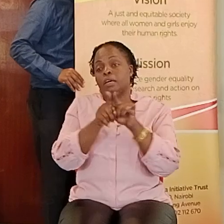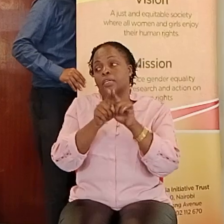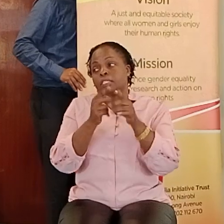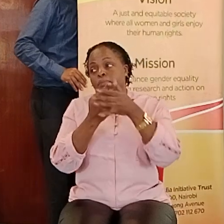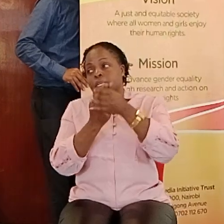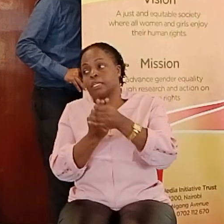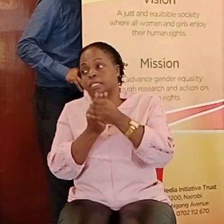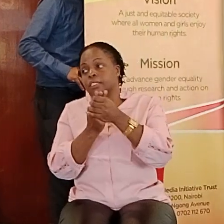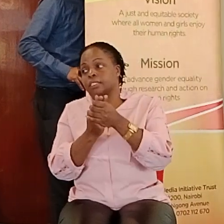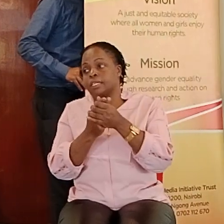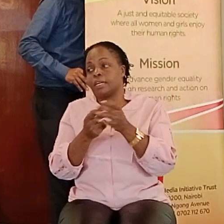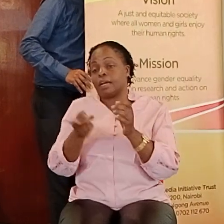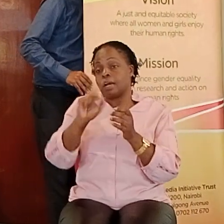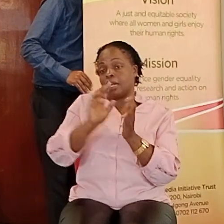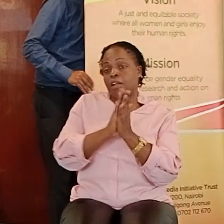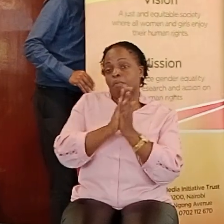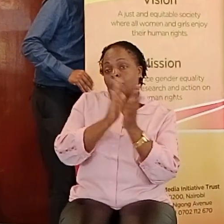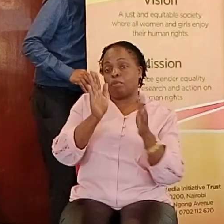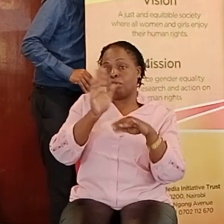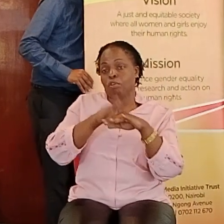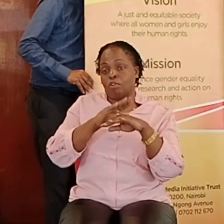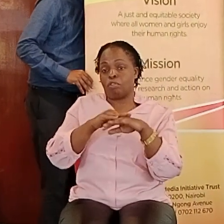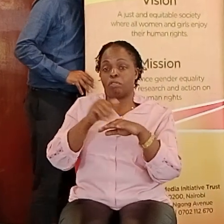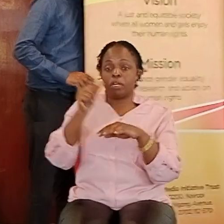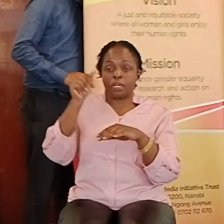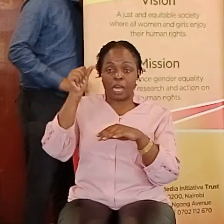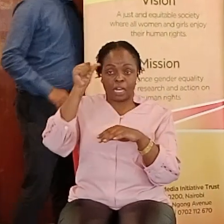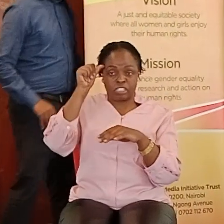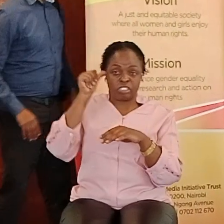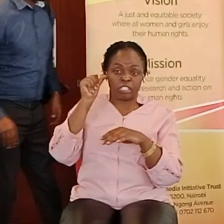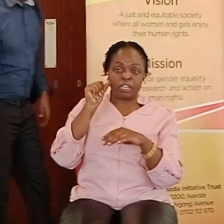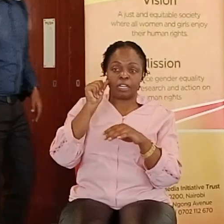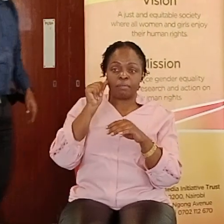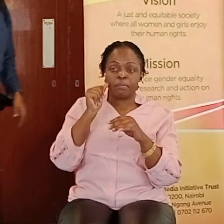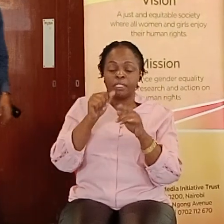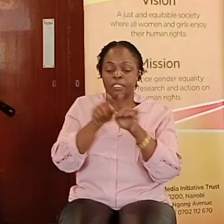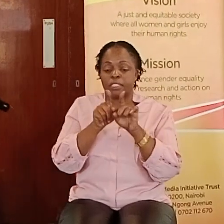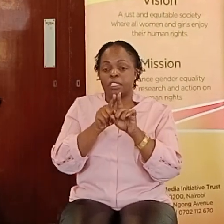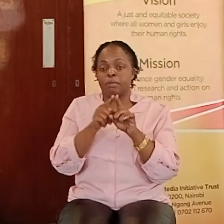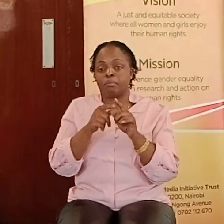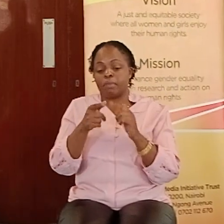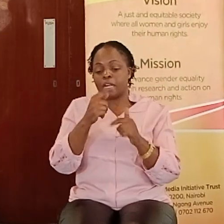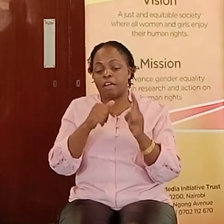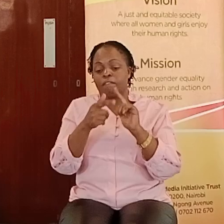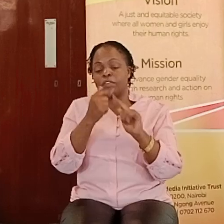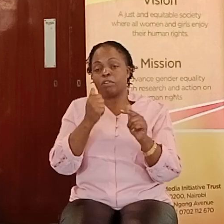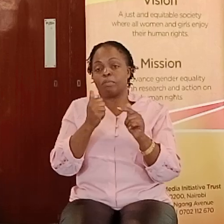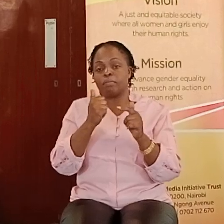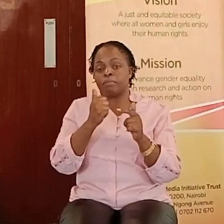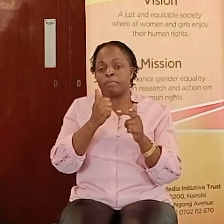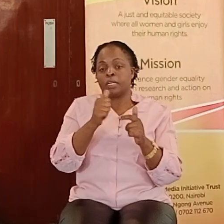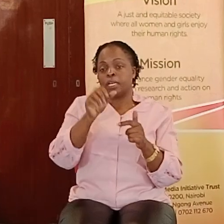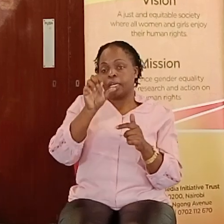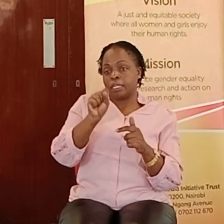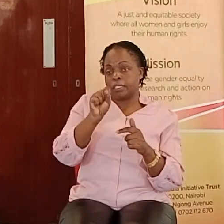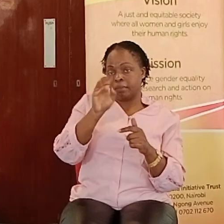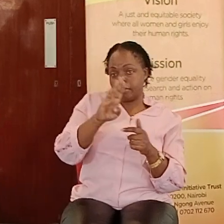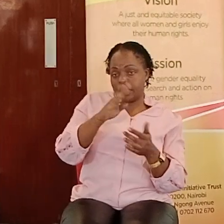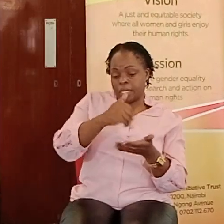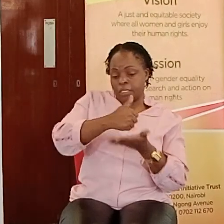on this agenda. We just came from the SB 60, the Substar 60 in Bonjam the other day, and